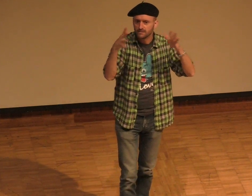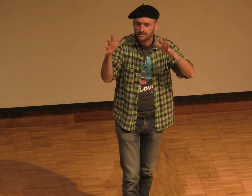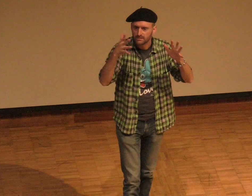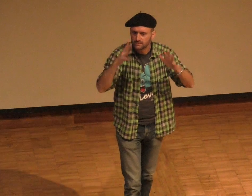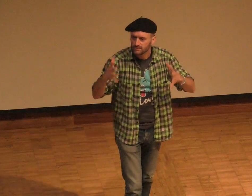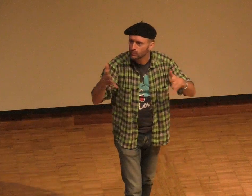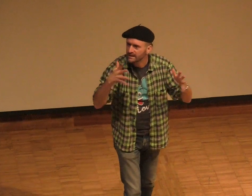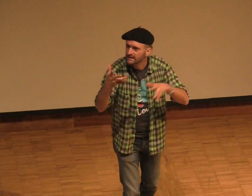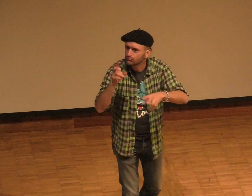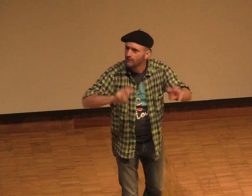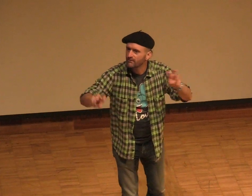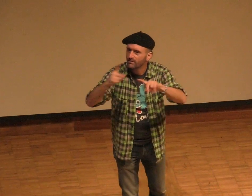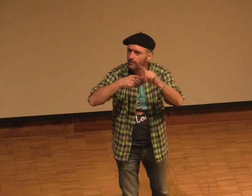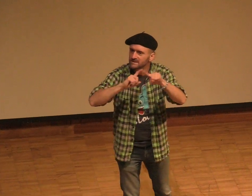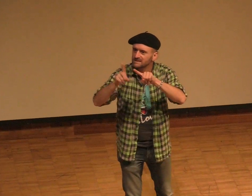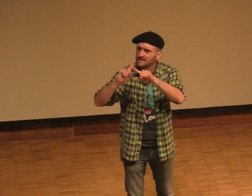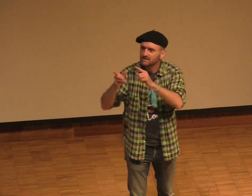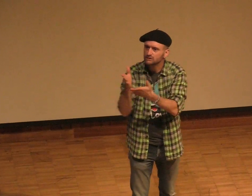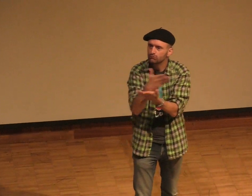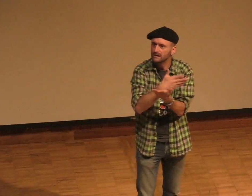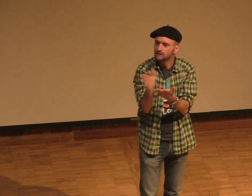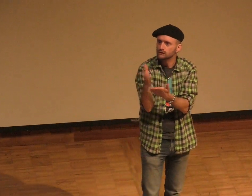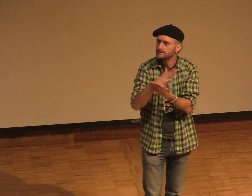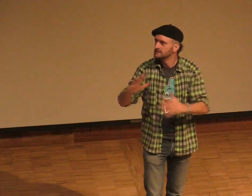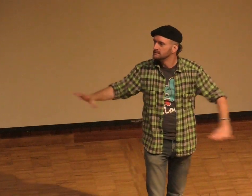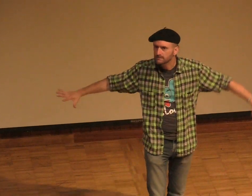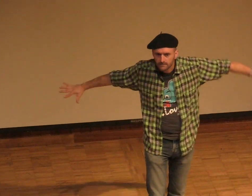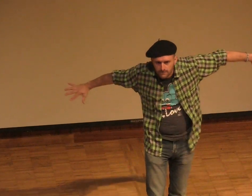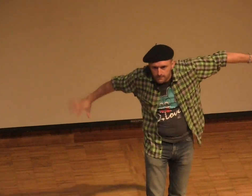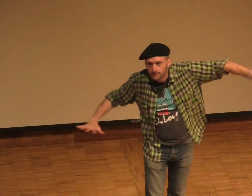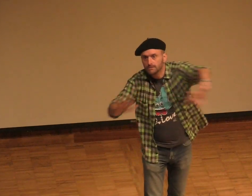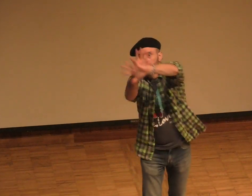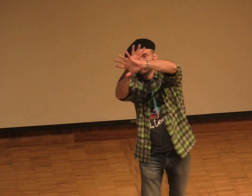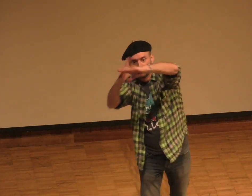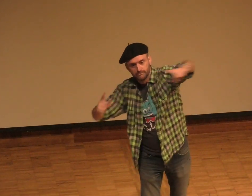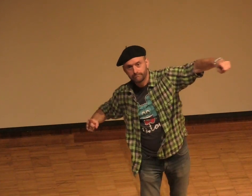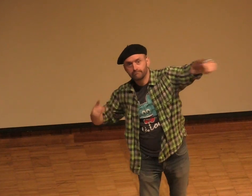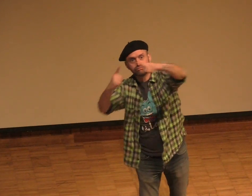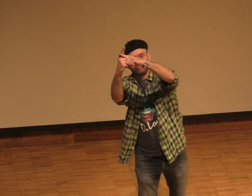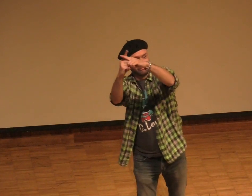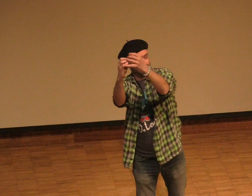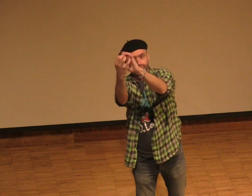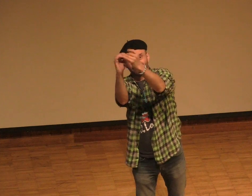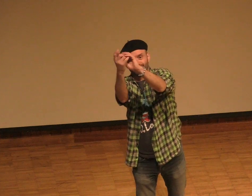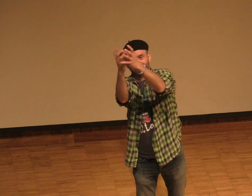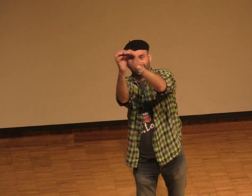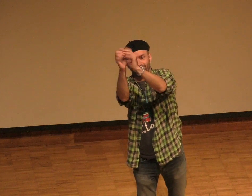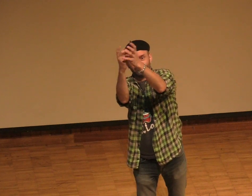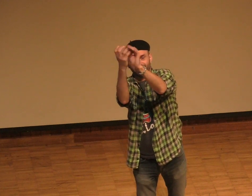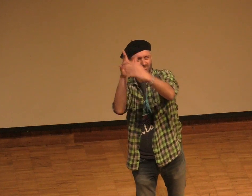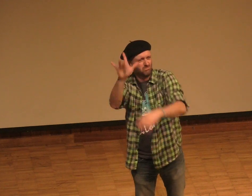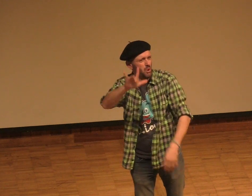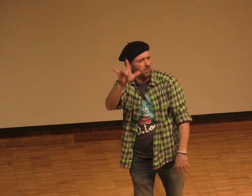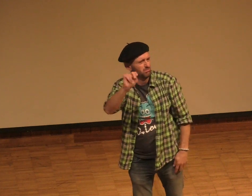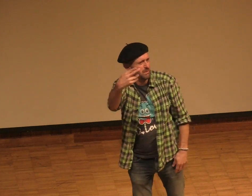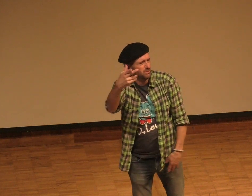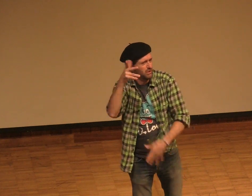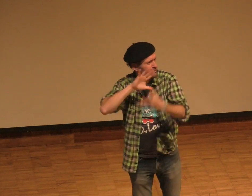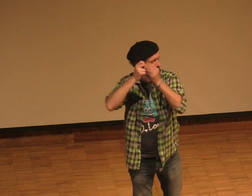are terrible winds, and they travel in all different directions, and so the winds can conflict with each